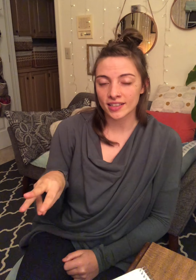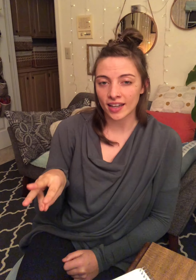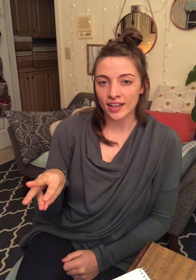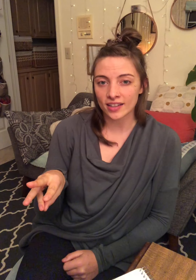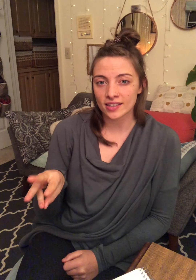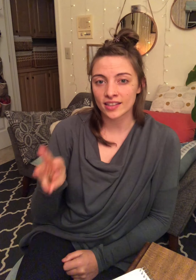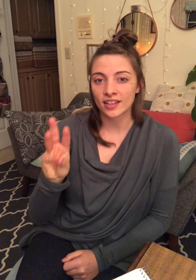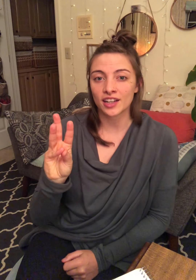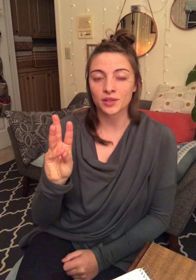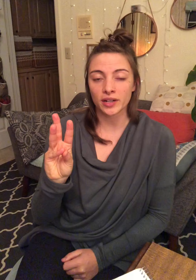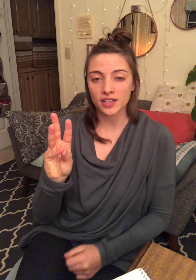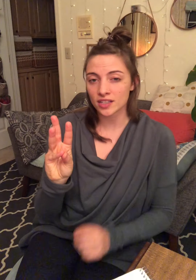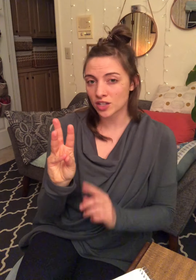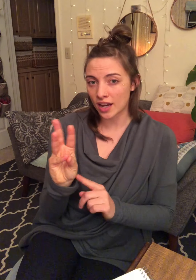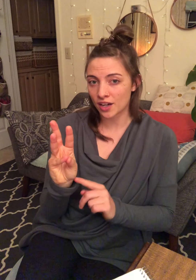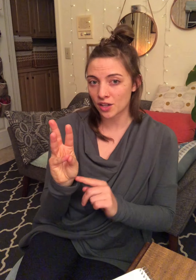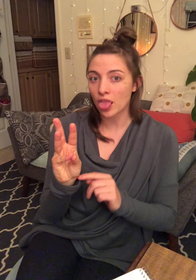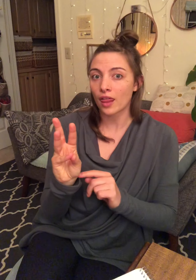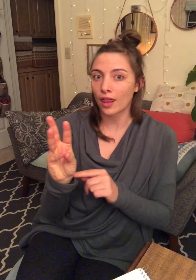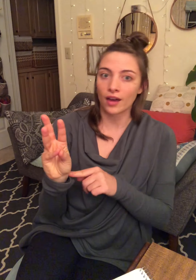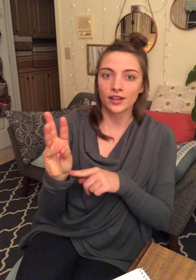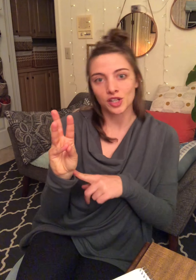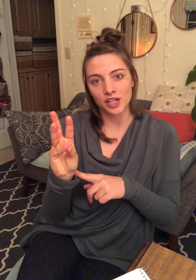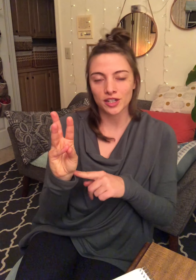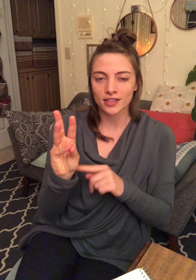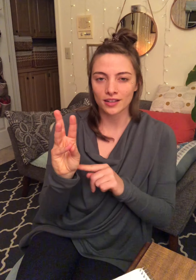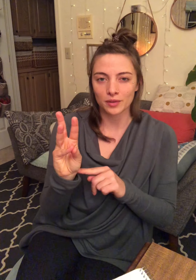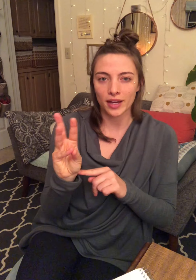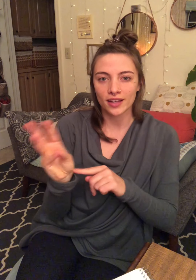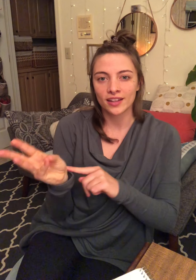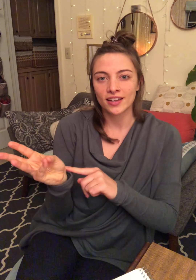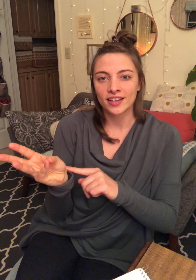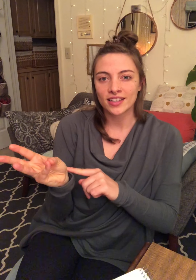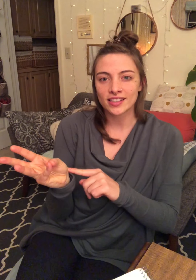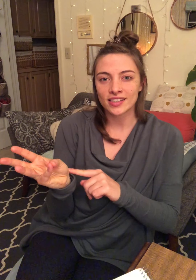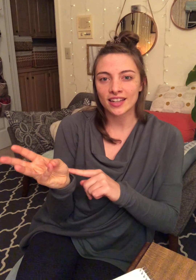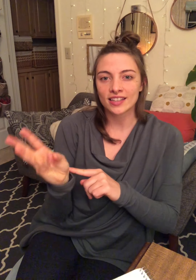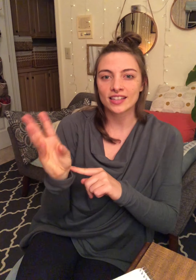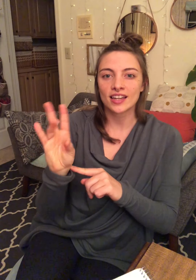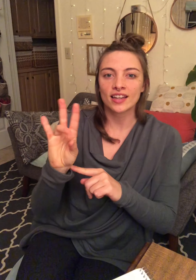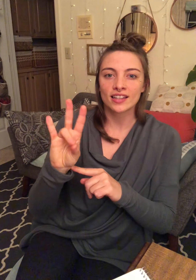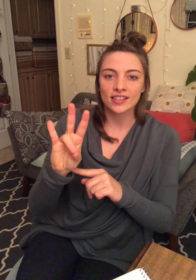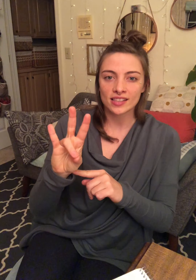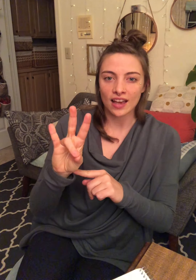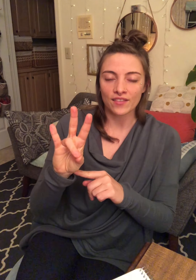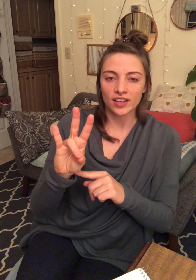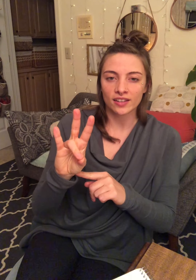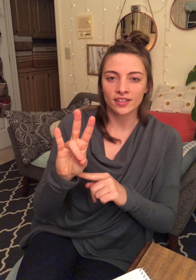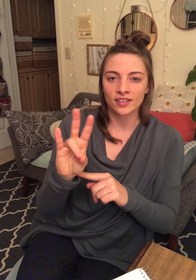66, here's where it changes a little bit, 67,